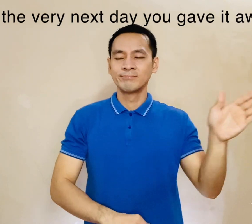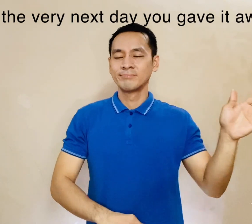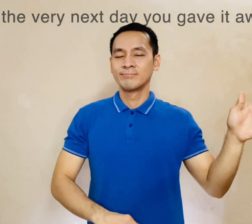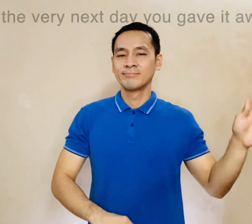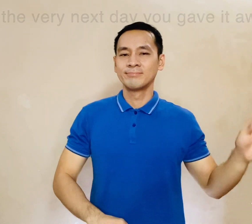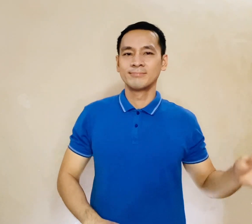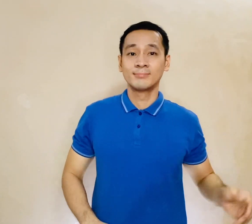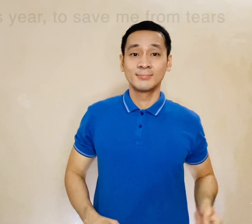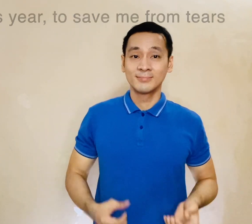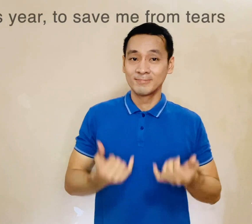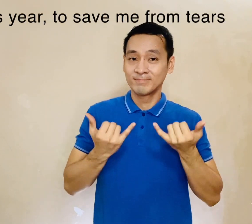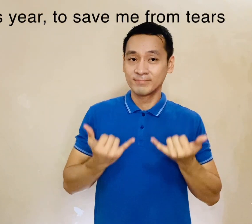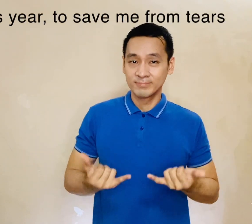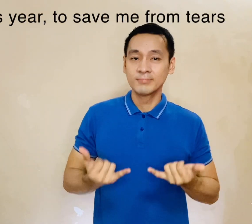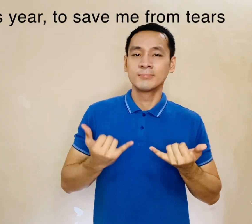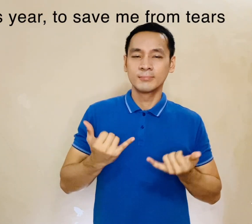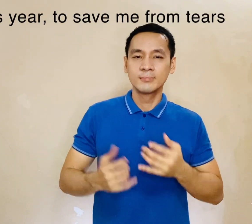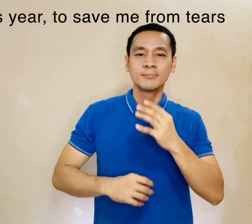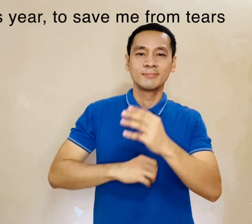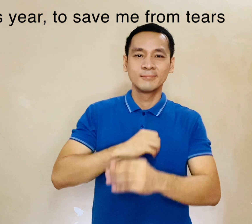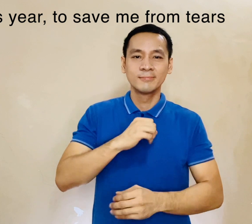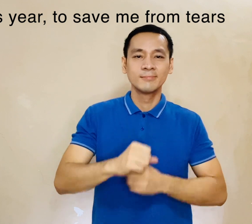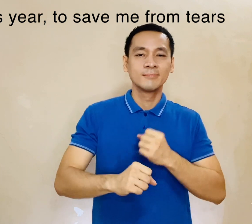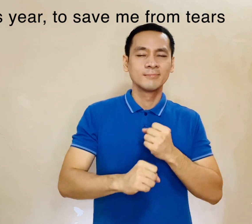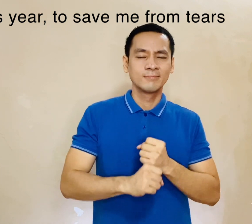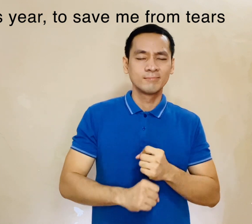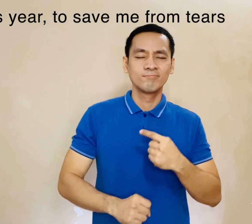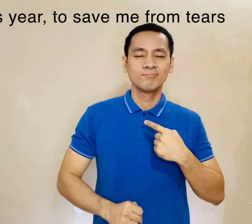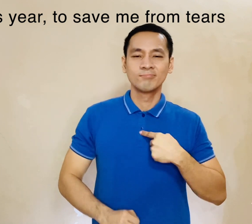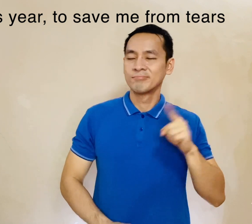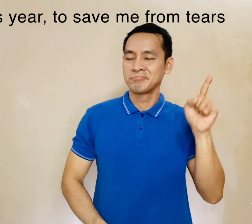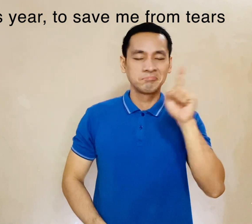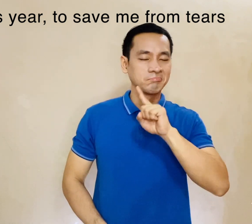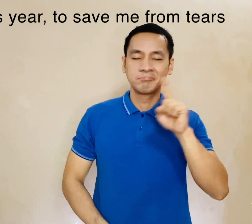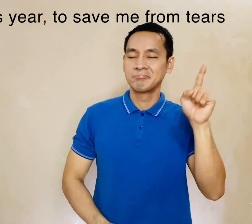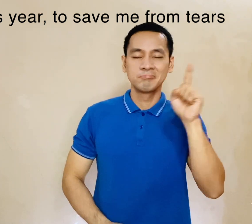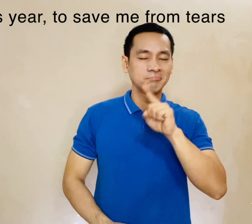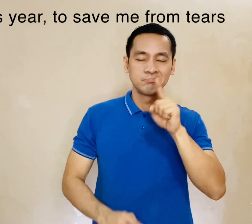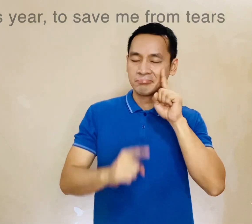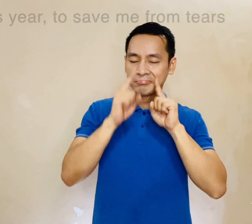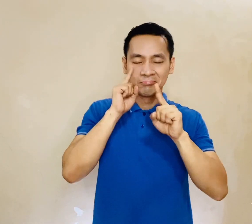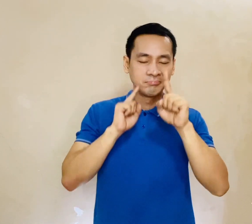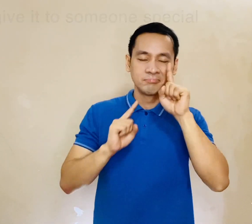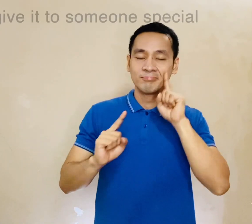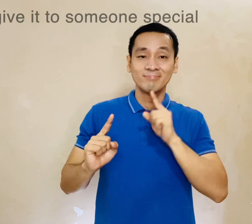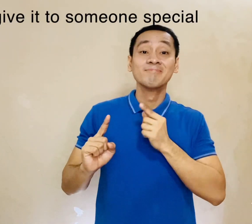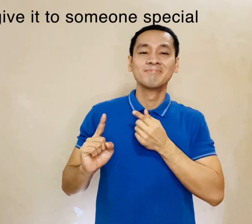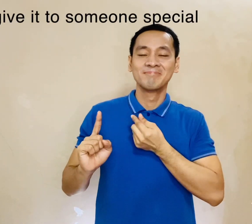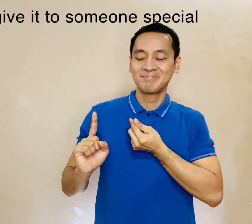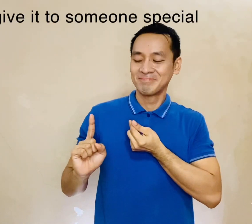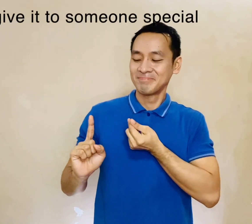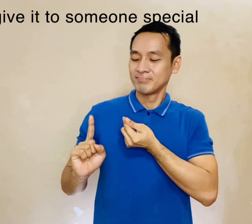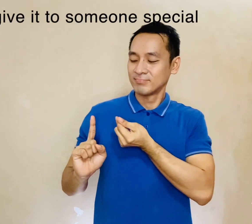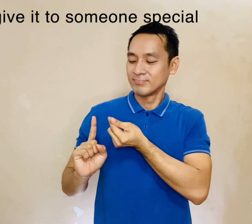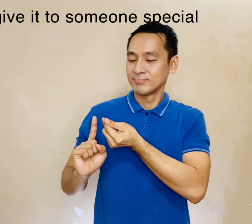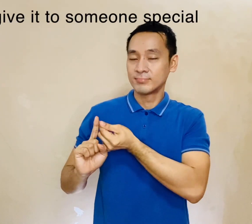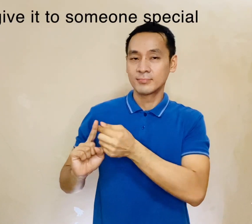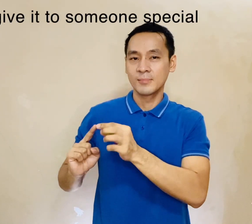it away This year To save me from tears I'll give it to someone